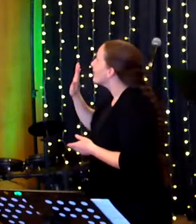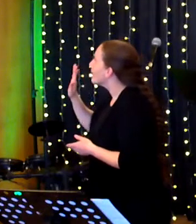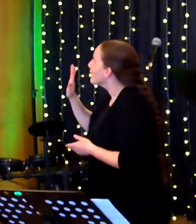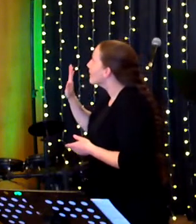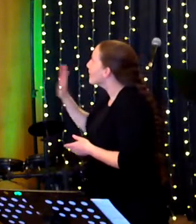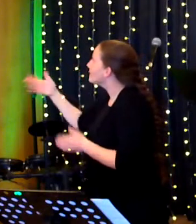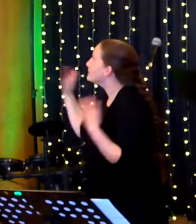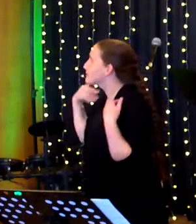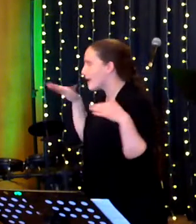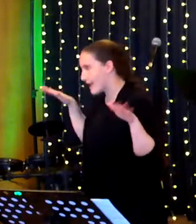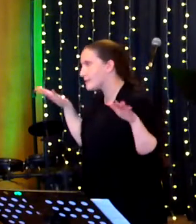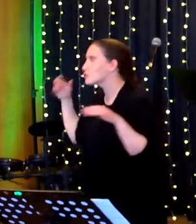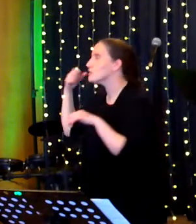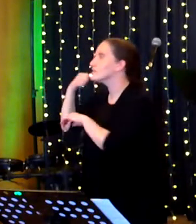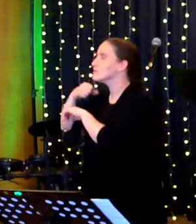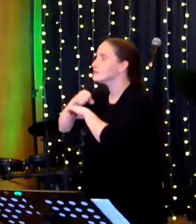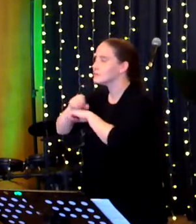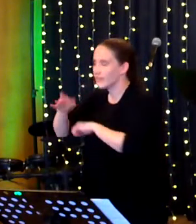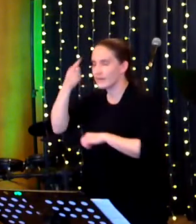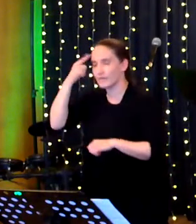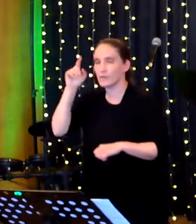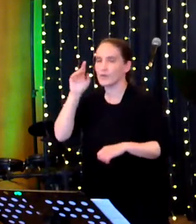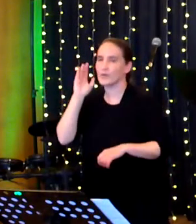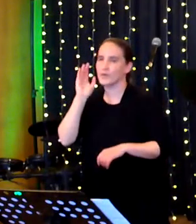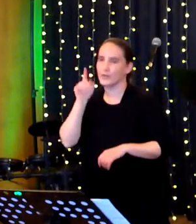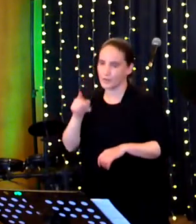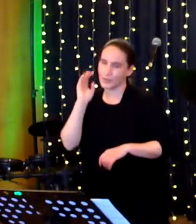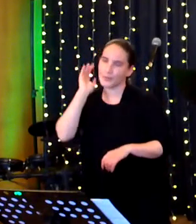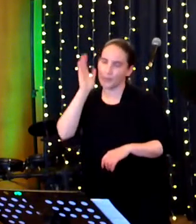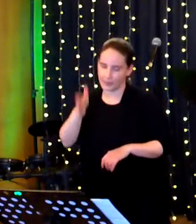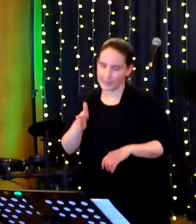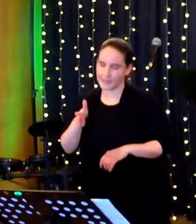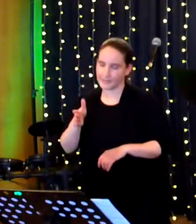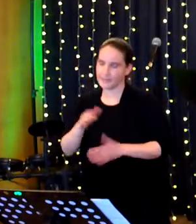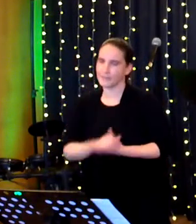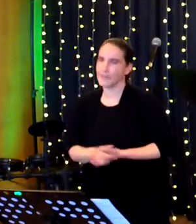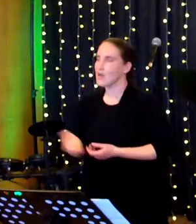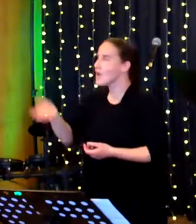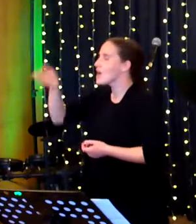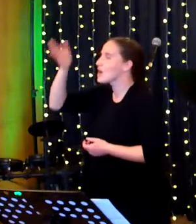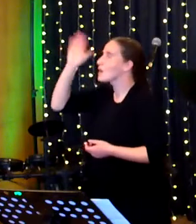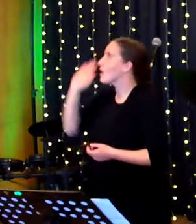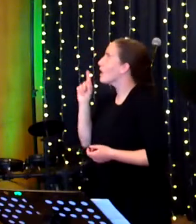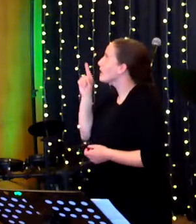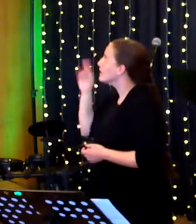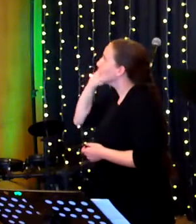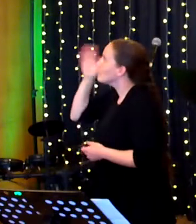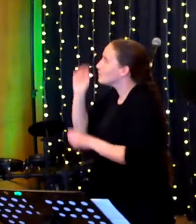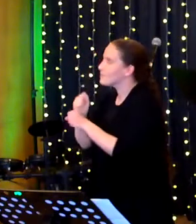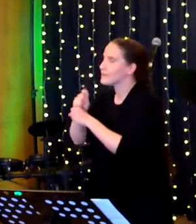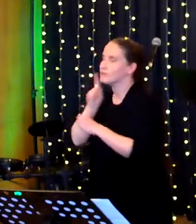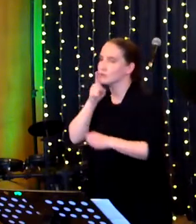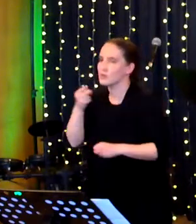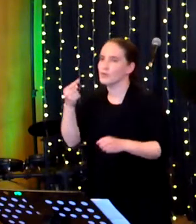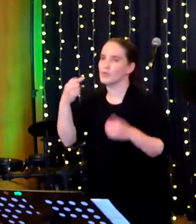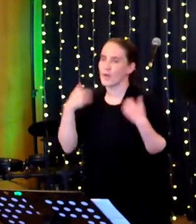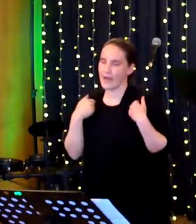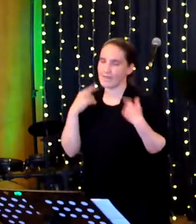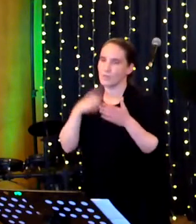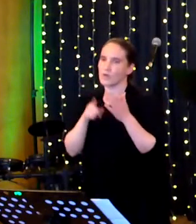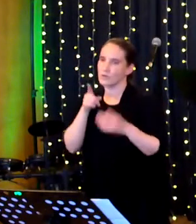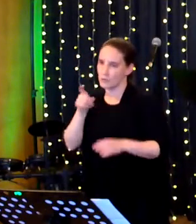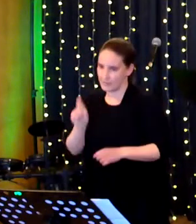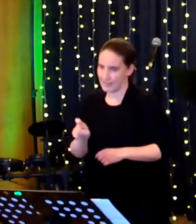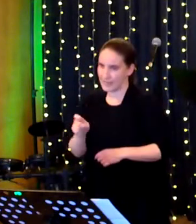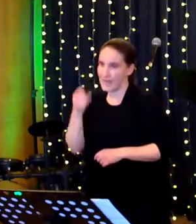make sure that you have what you need. Just because you can't see it doesn't mean he's not doing